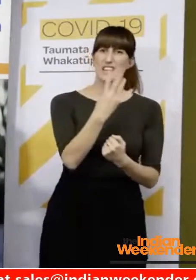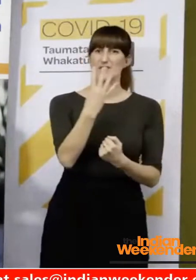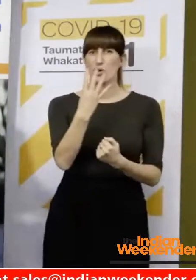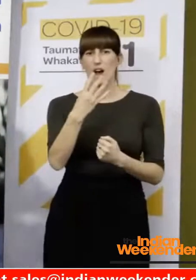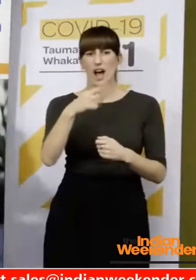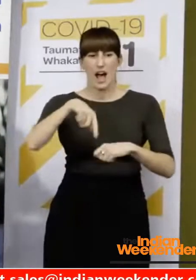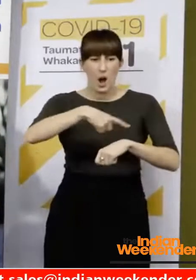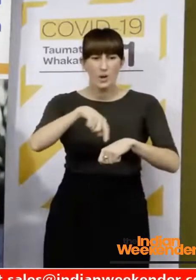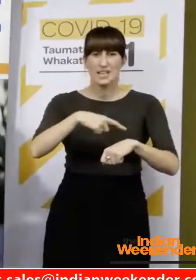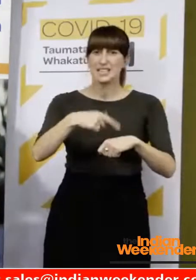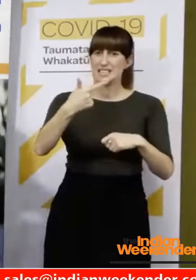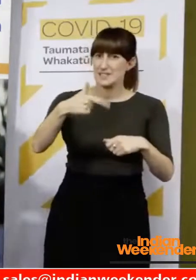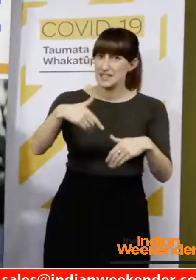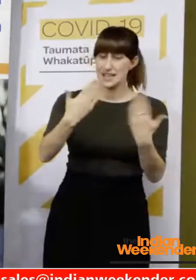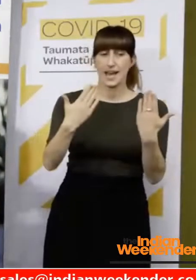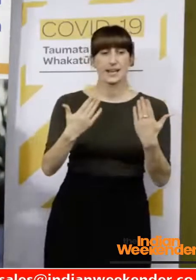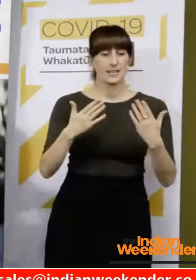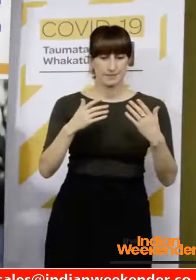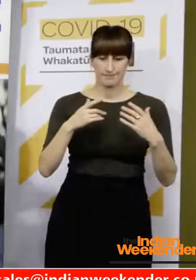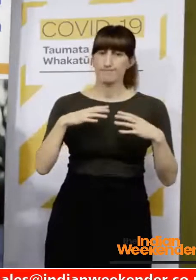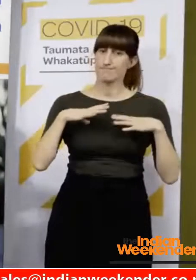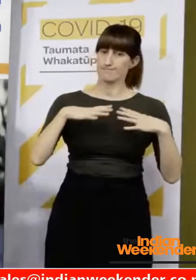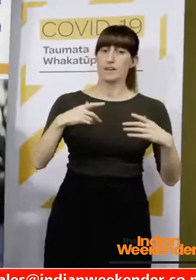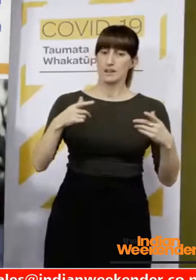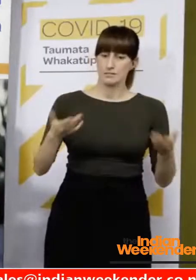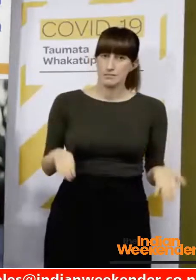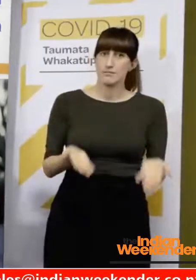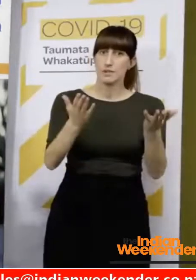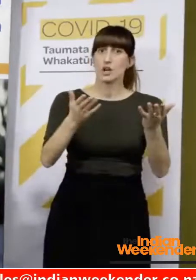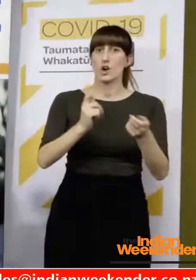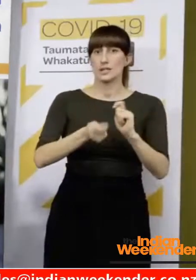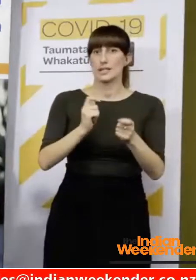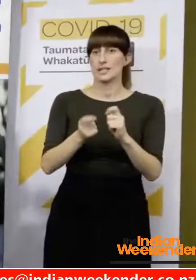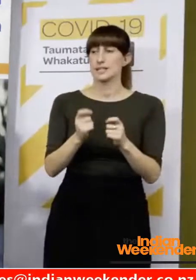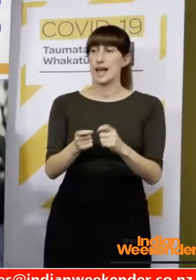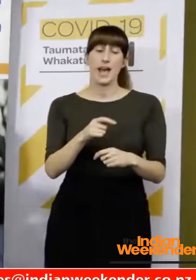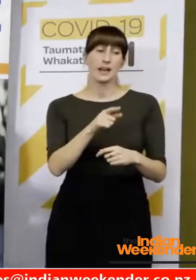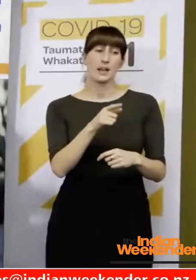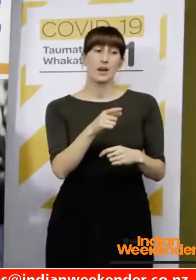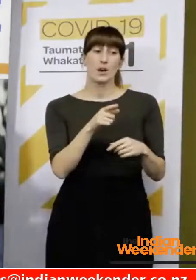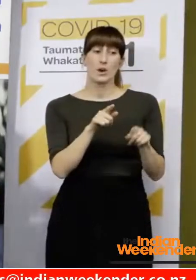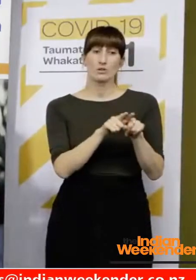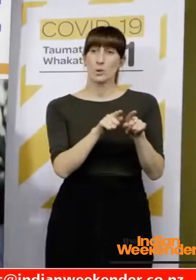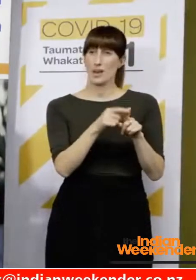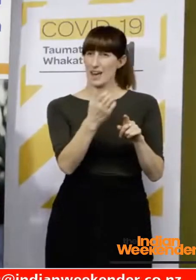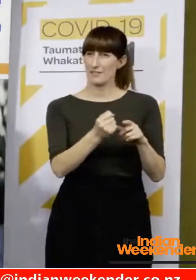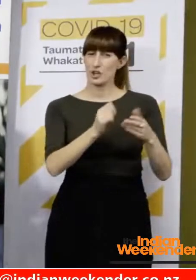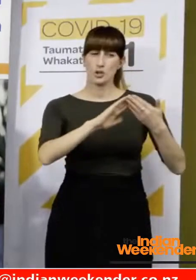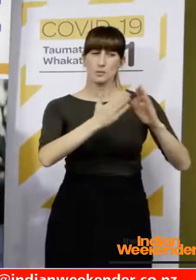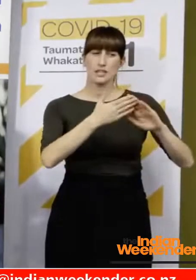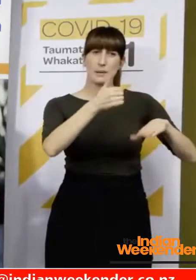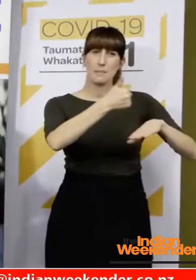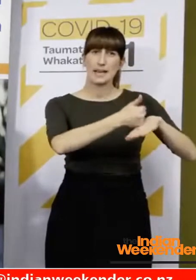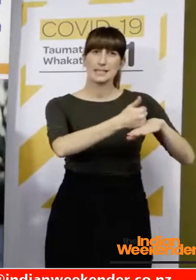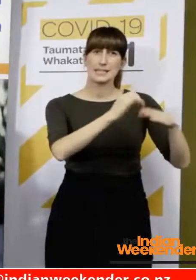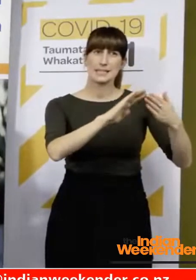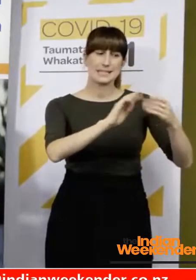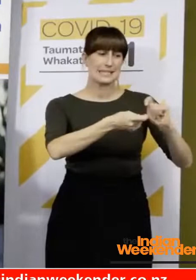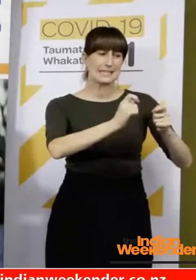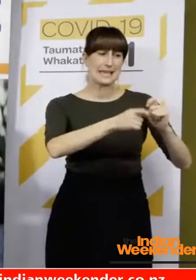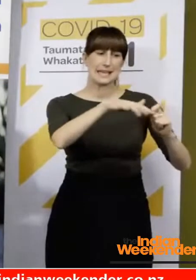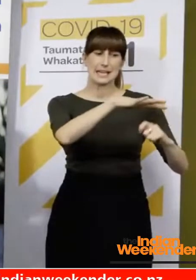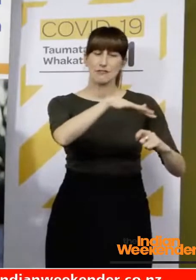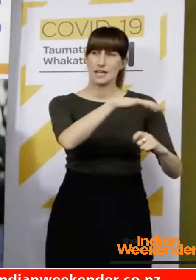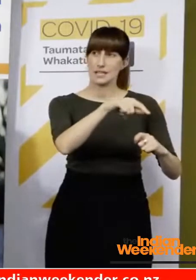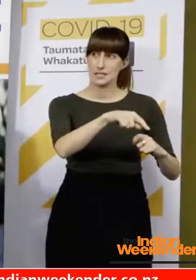and being able to have over the fence conversations and whānau come into the school instead of their children being bused to Sumner. So a really proud